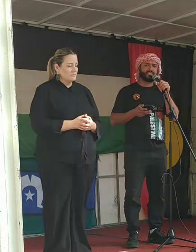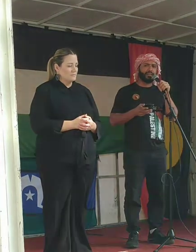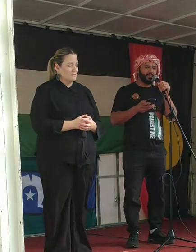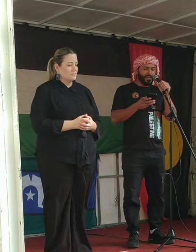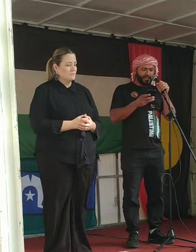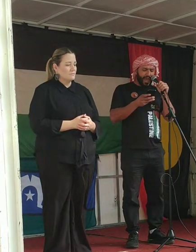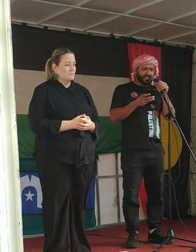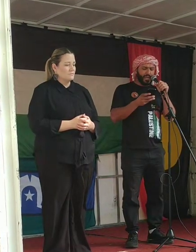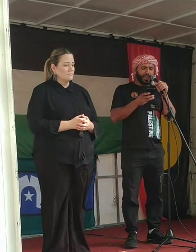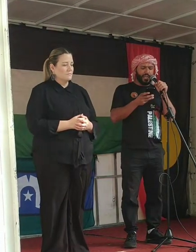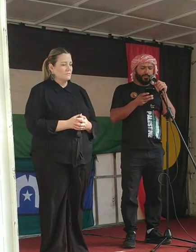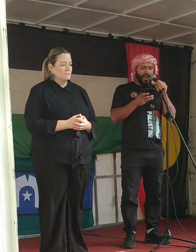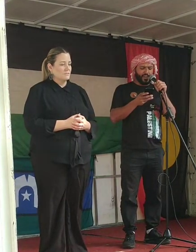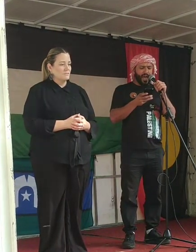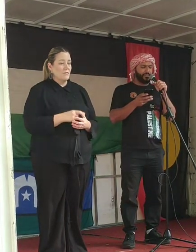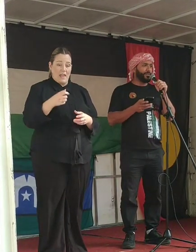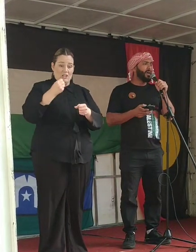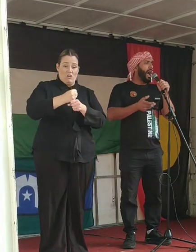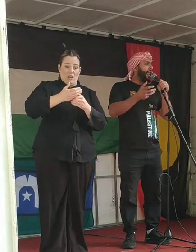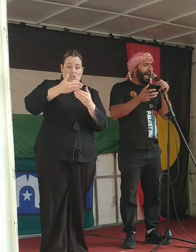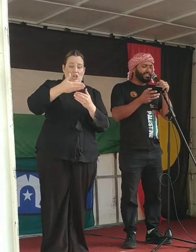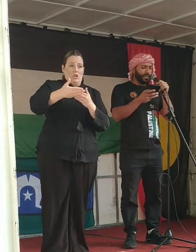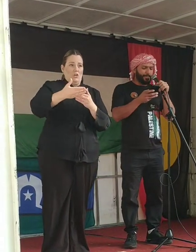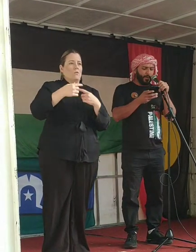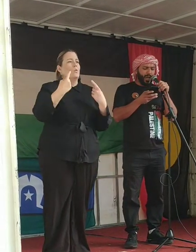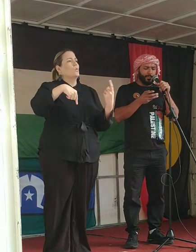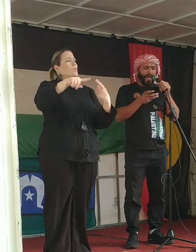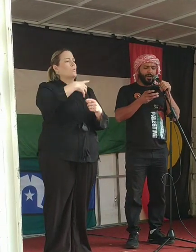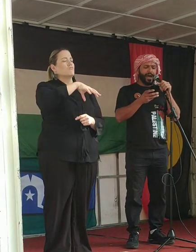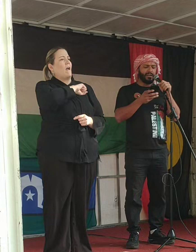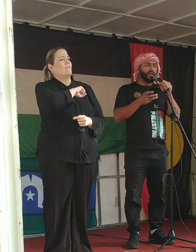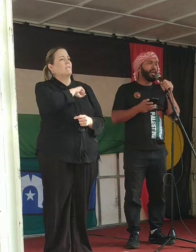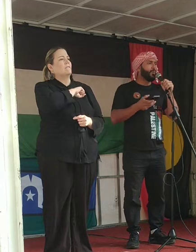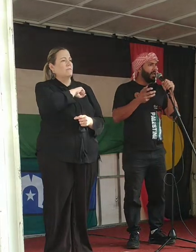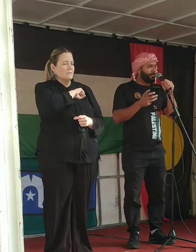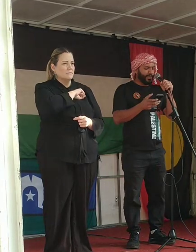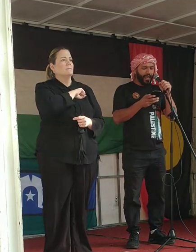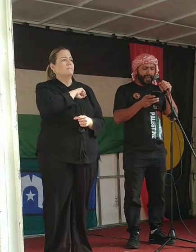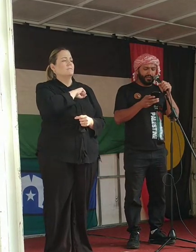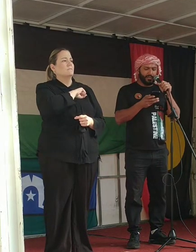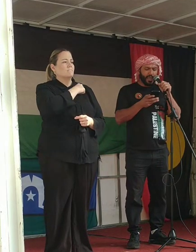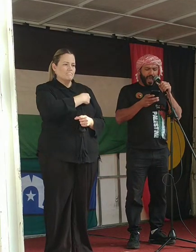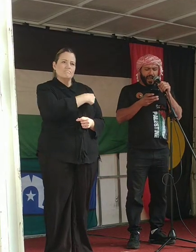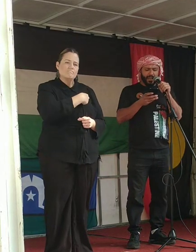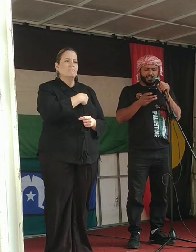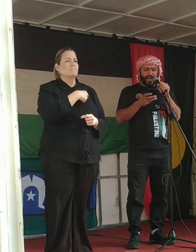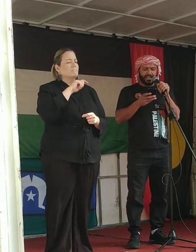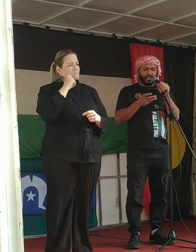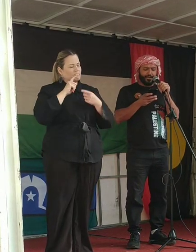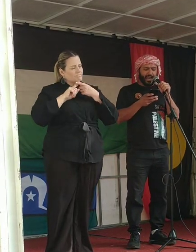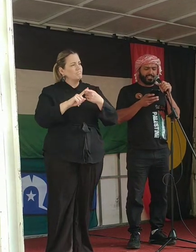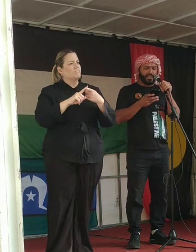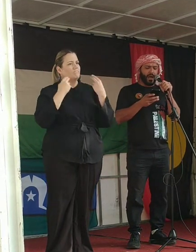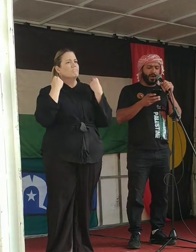a generation that is only brave enough and has the willpower that will prevail. And it